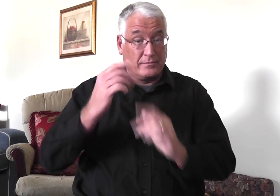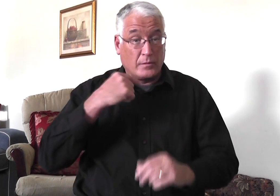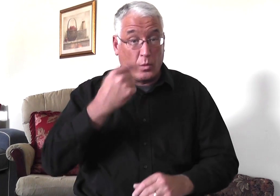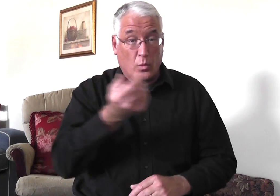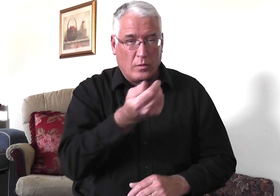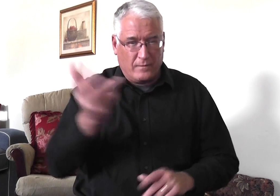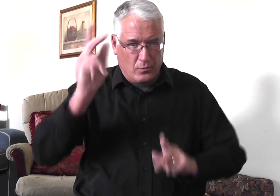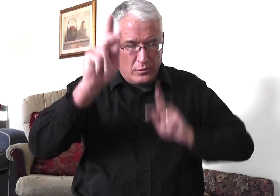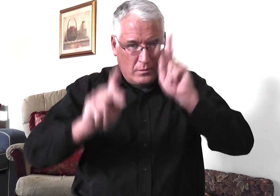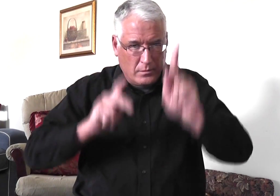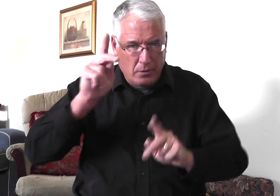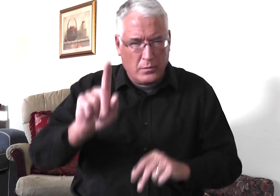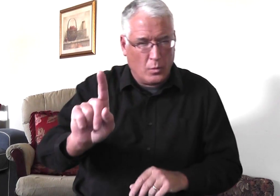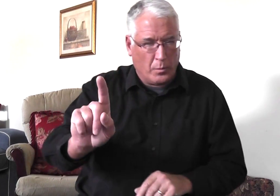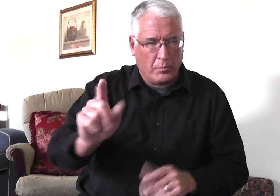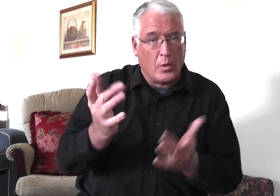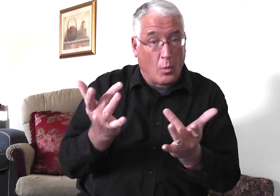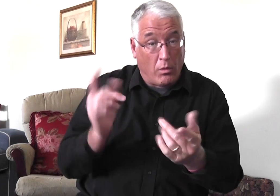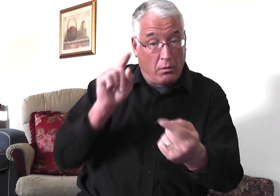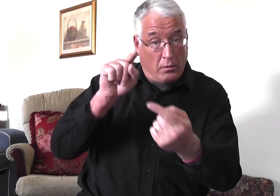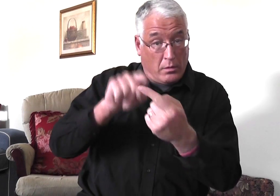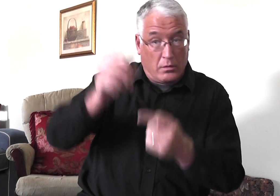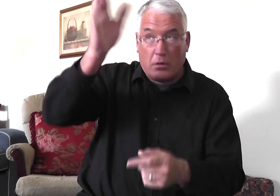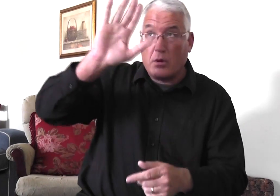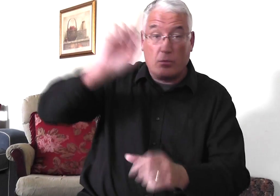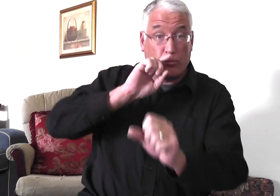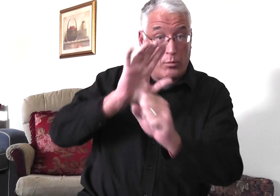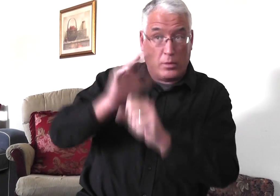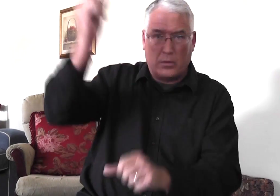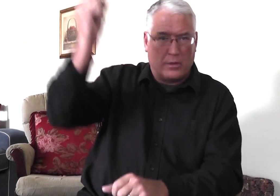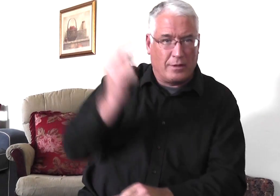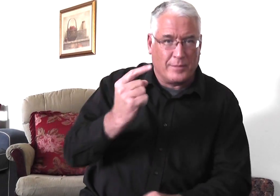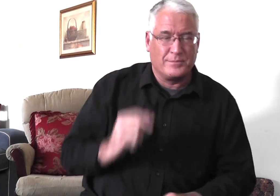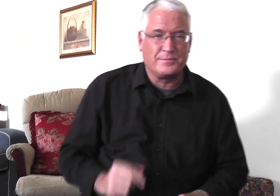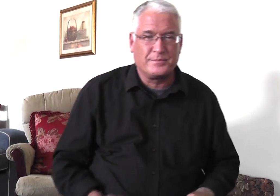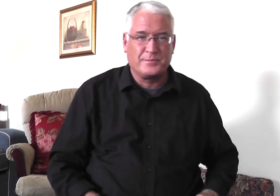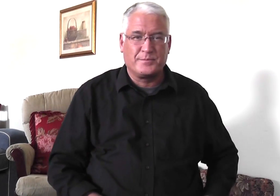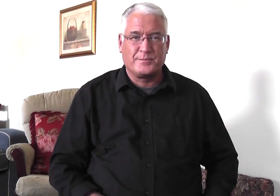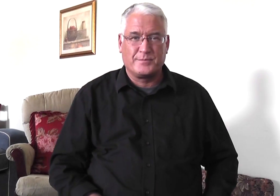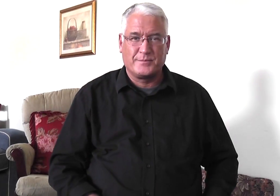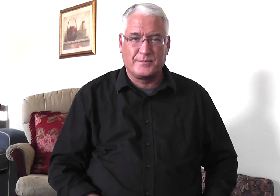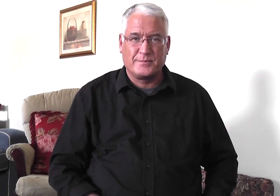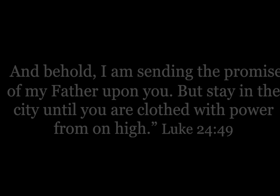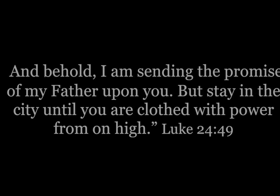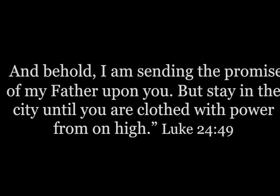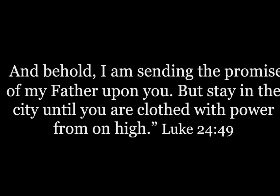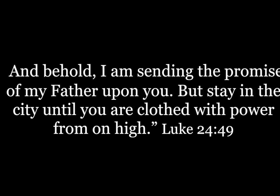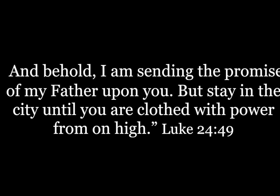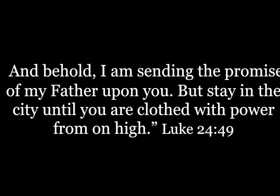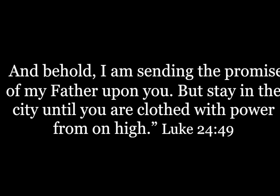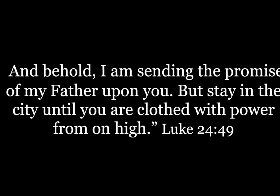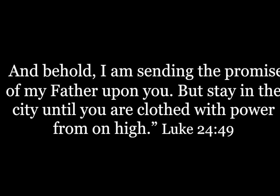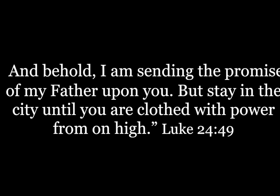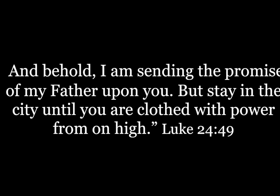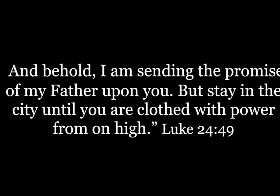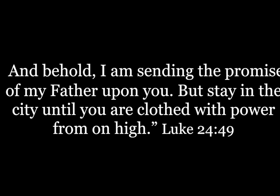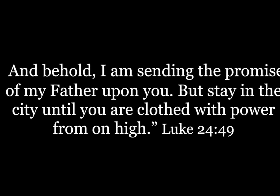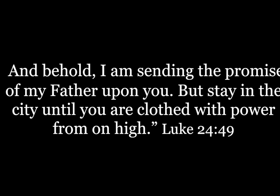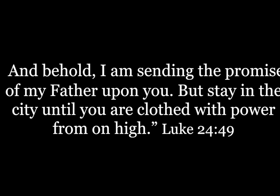Jesus told a few people, he said, on, wait until the promise comes. And behold, I am